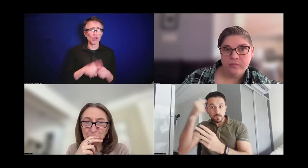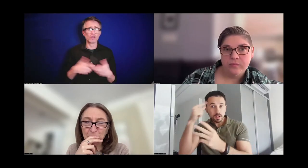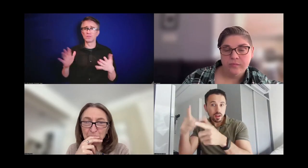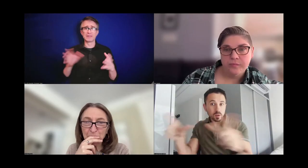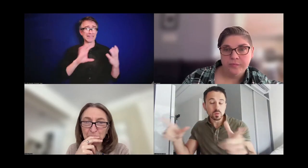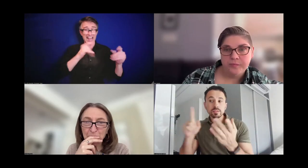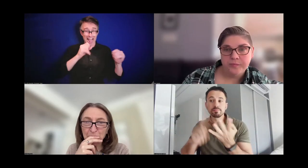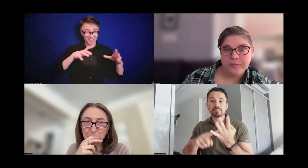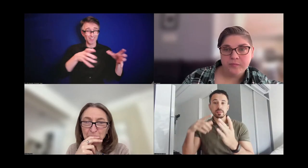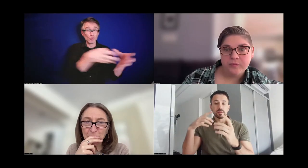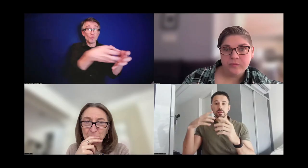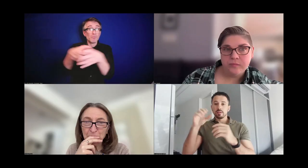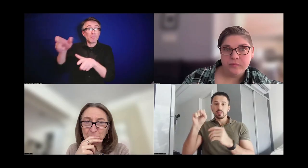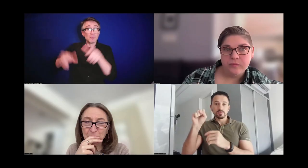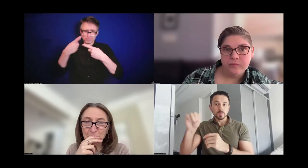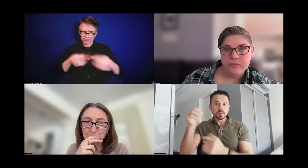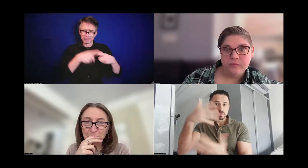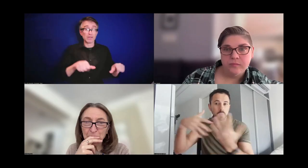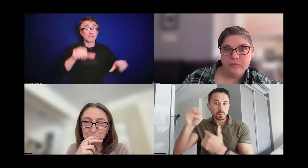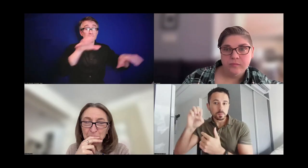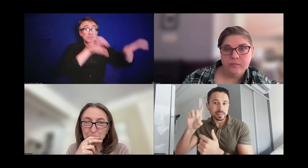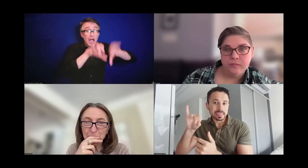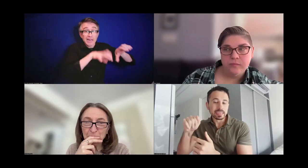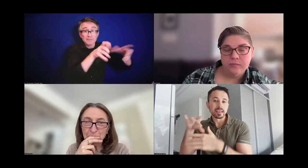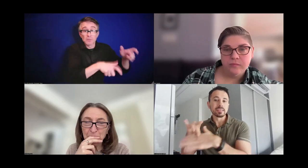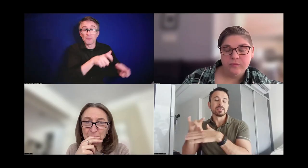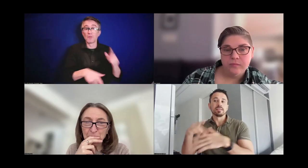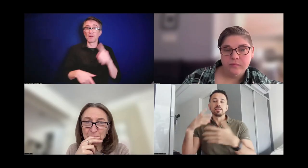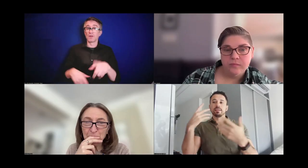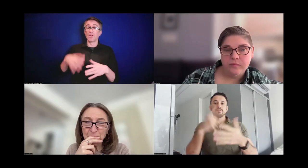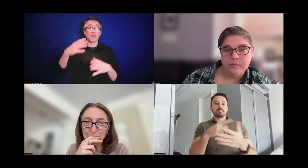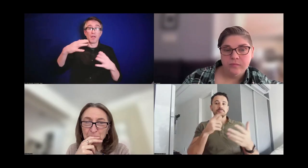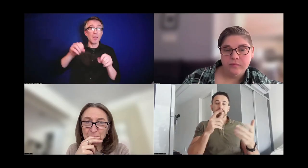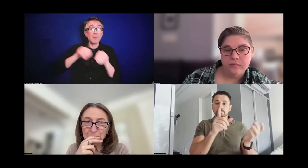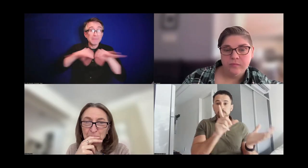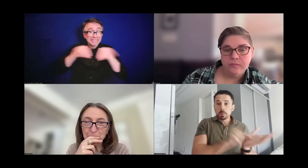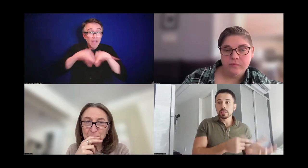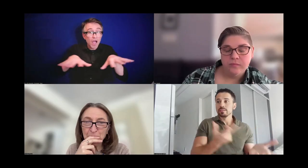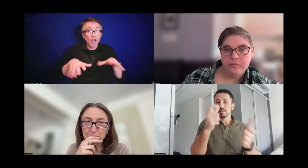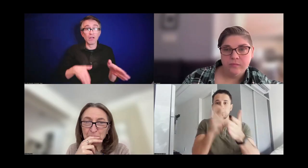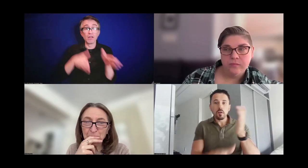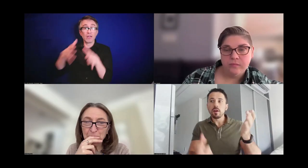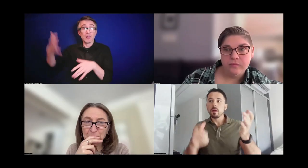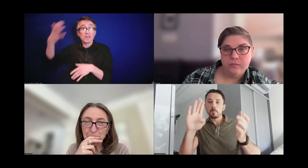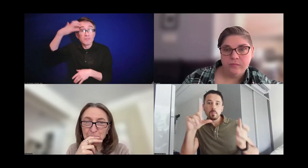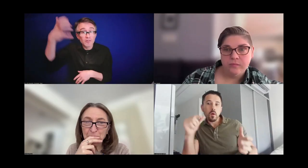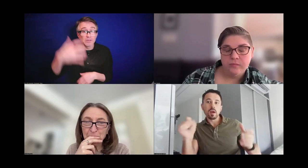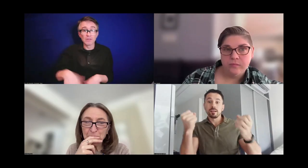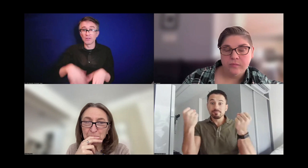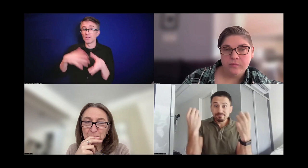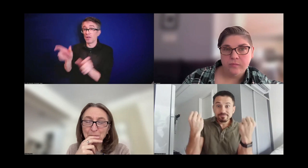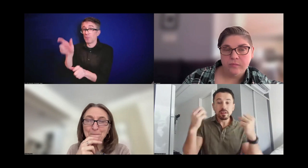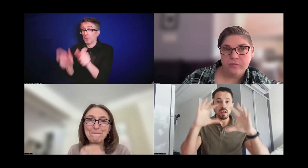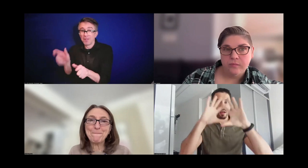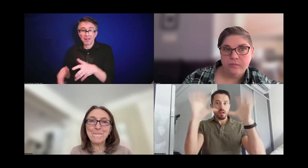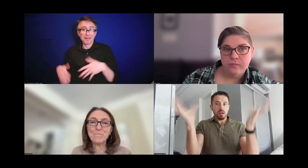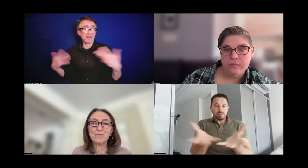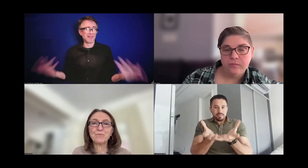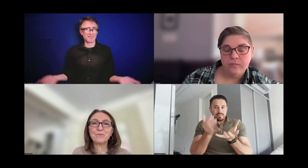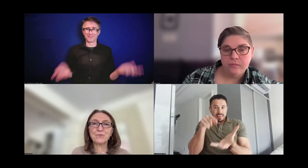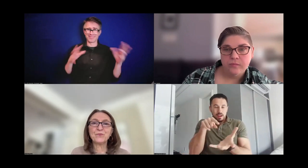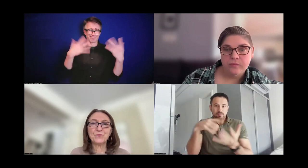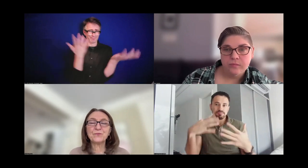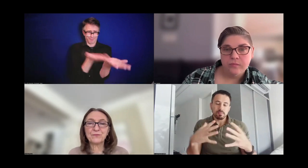in layman's terms, scientific terms, governmentese, right? Make it social media friendly, obviously